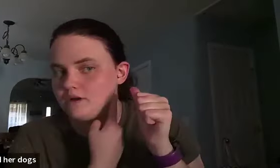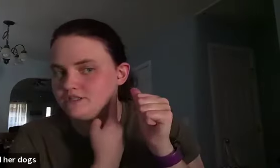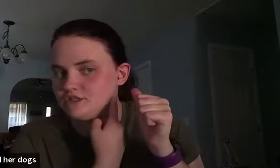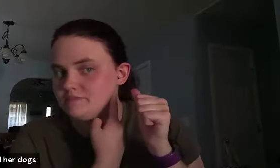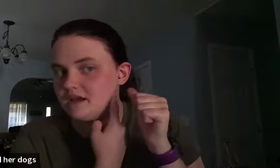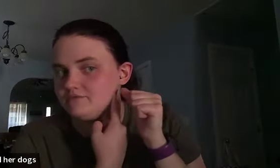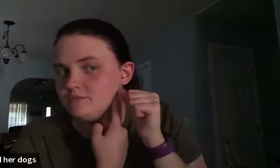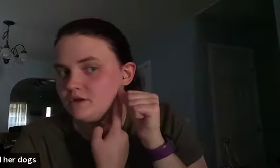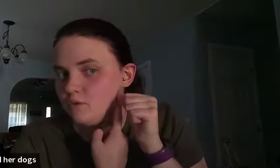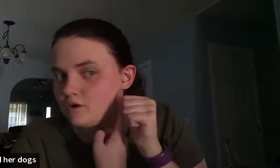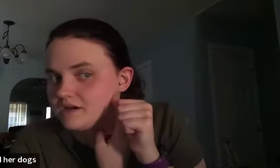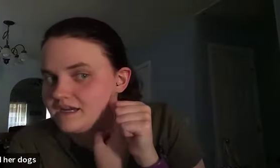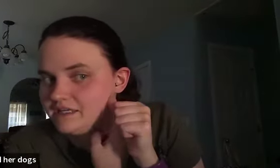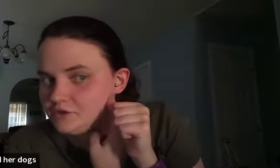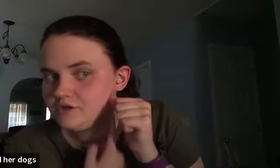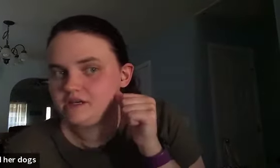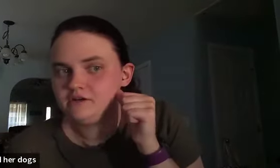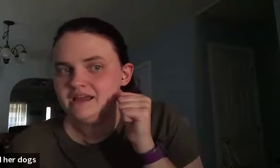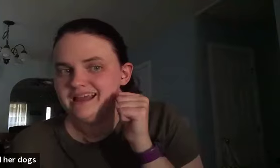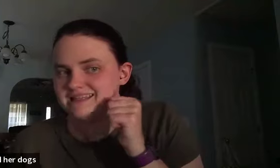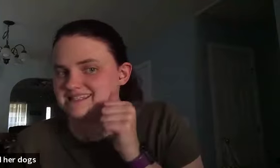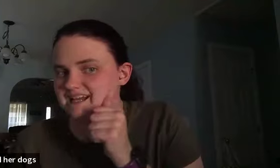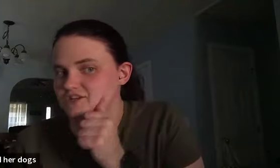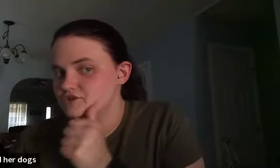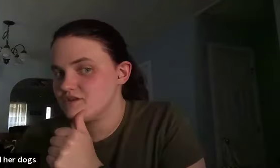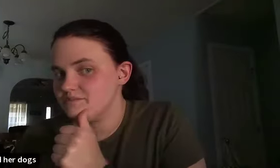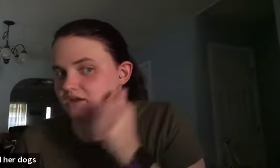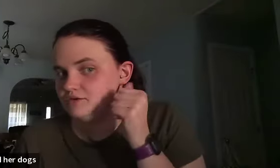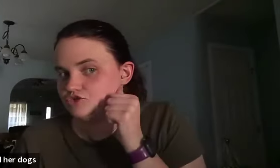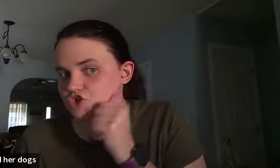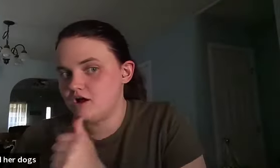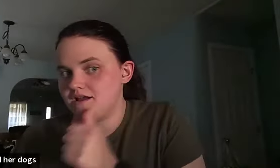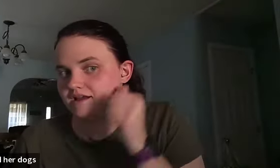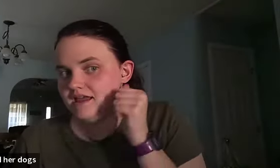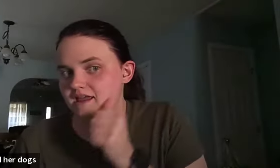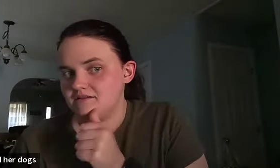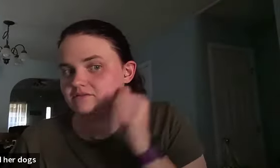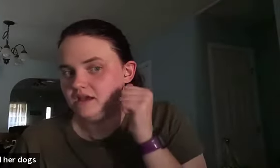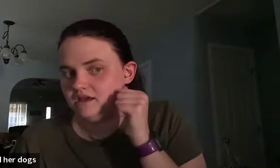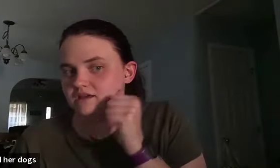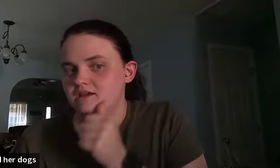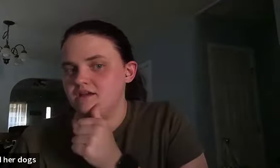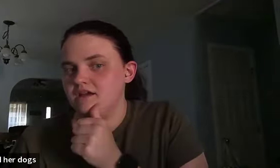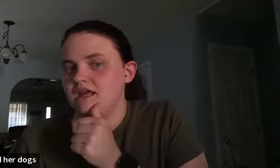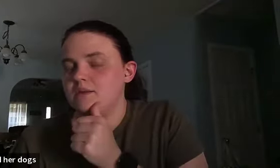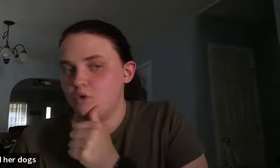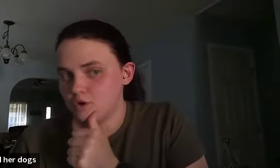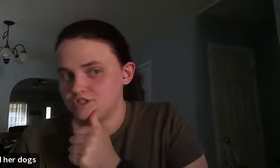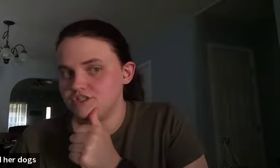going to come down from the corner kind of near your ear and slide your thumb down your jaw. Okay? And important what you do